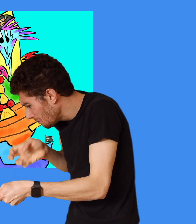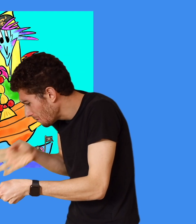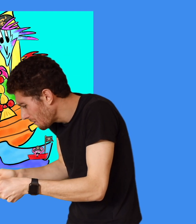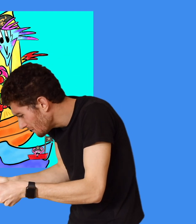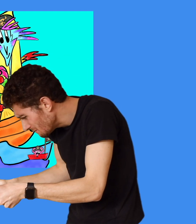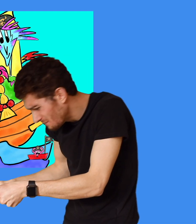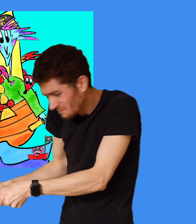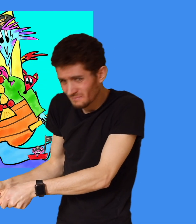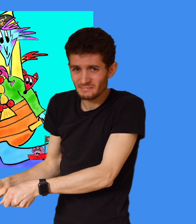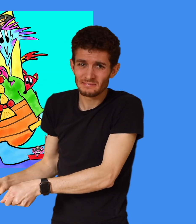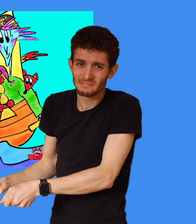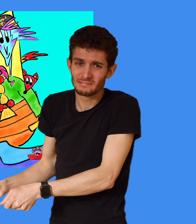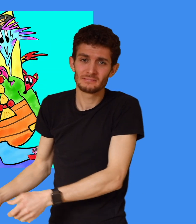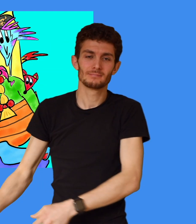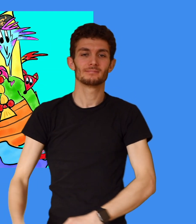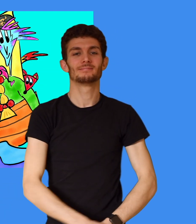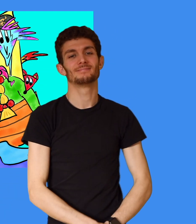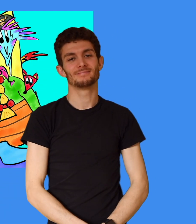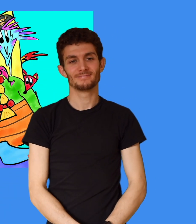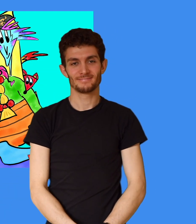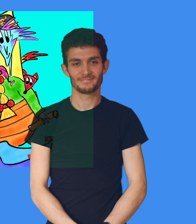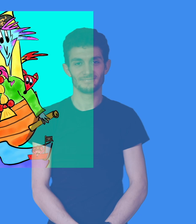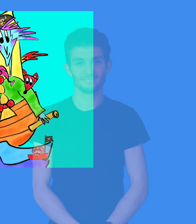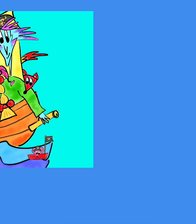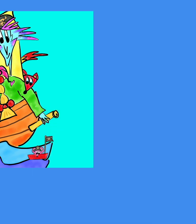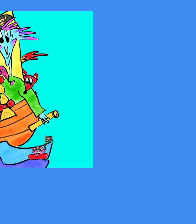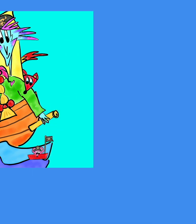he was sick into his hat.